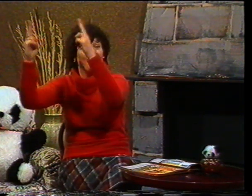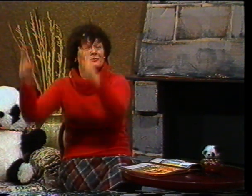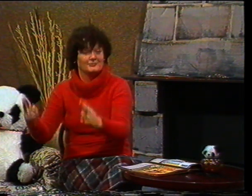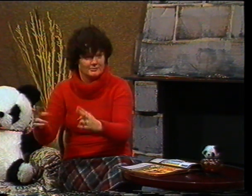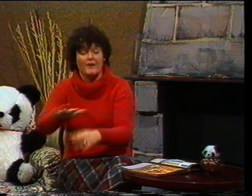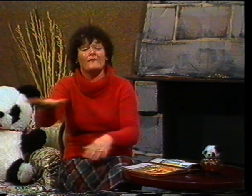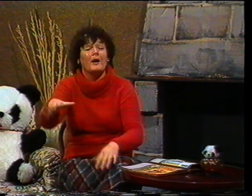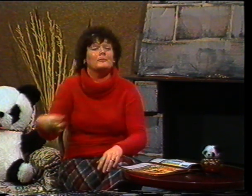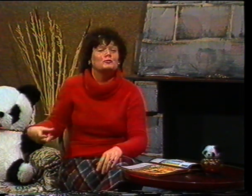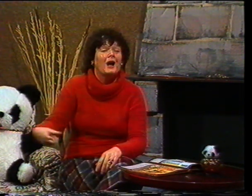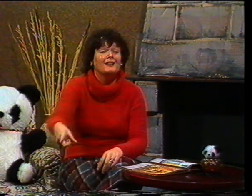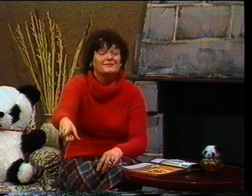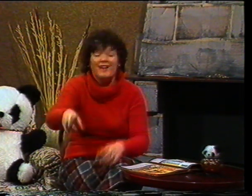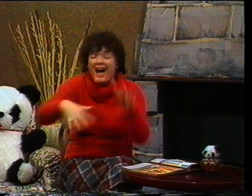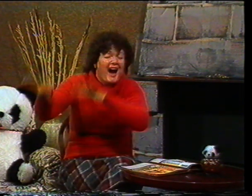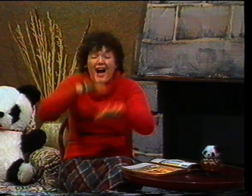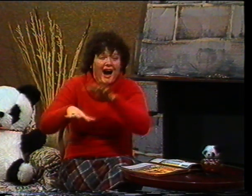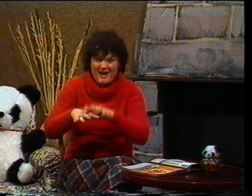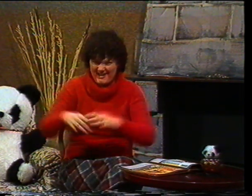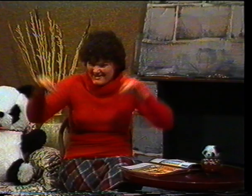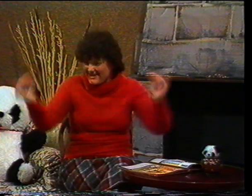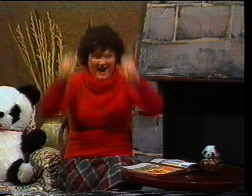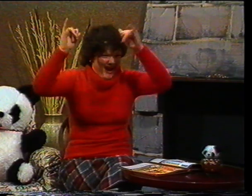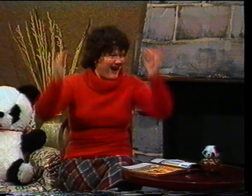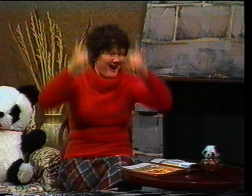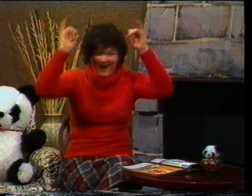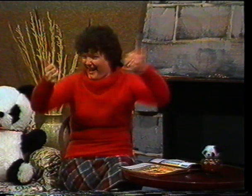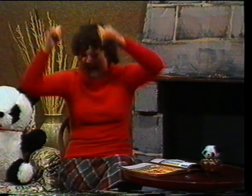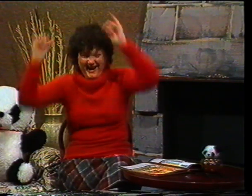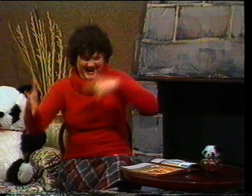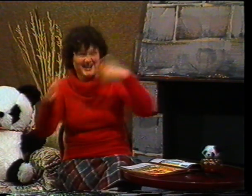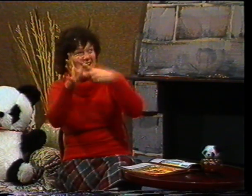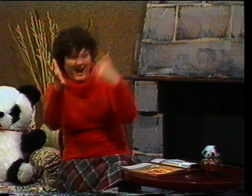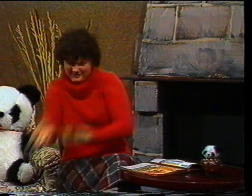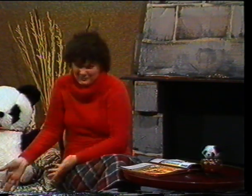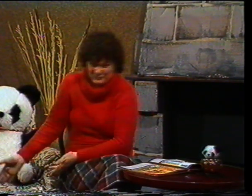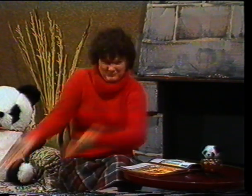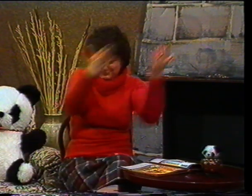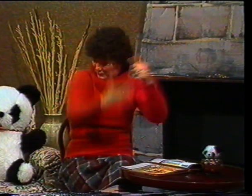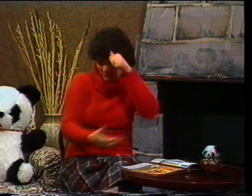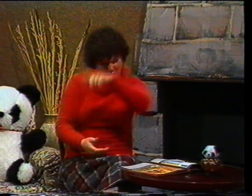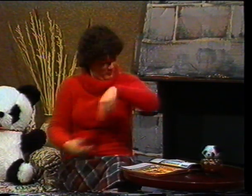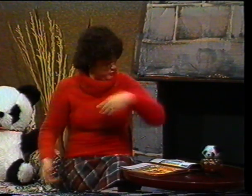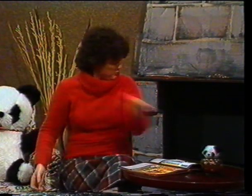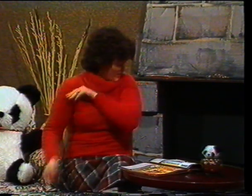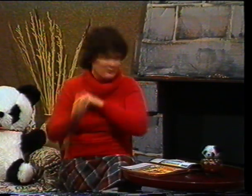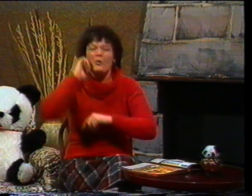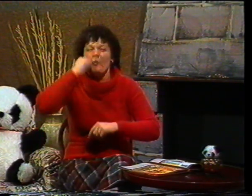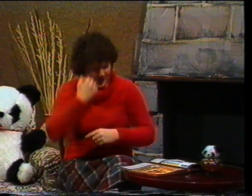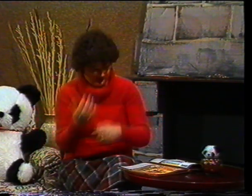Meanwhile, back at the house, the rat family were having a marvellous time. We've got rid of the cat. I knew we'd win. I